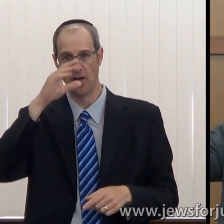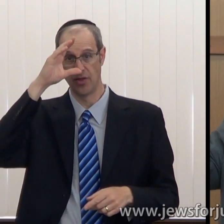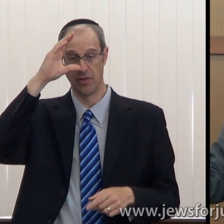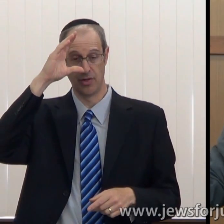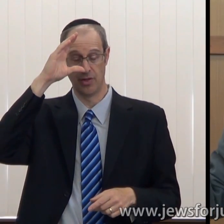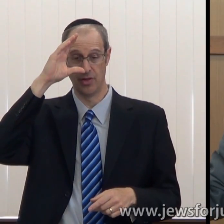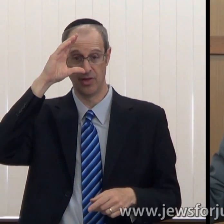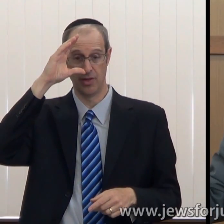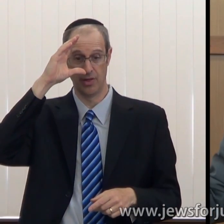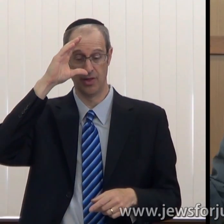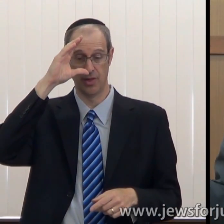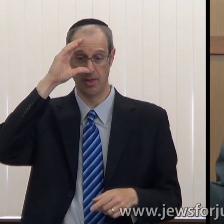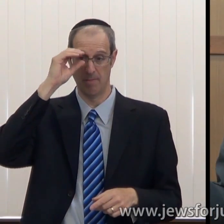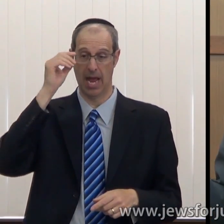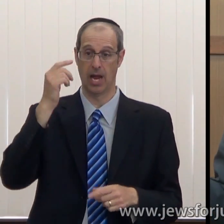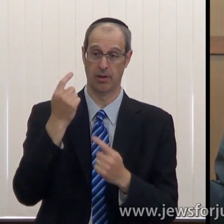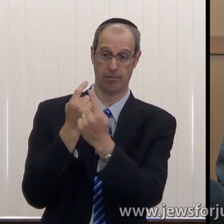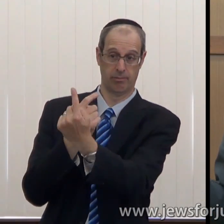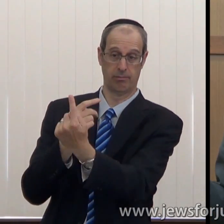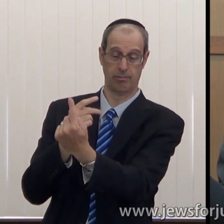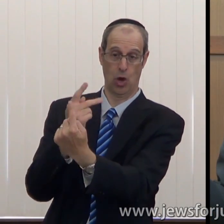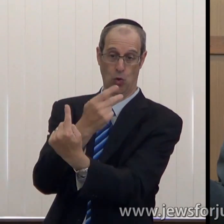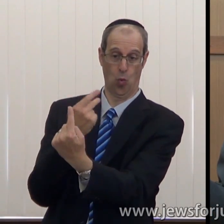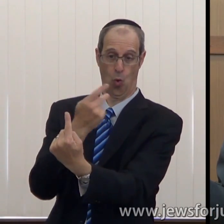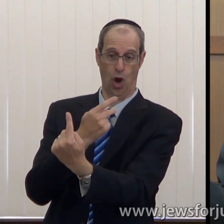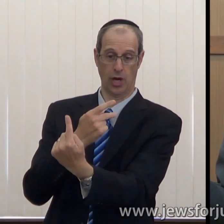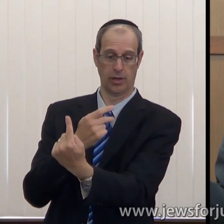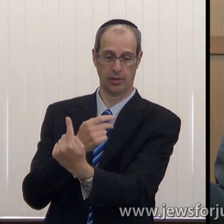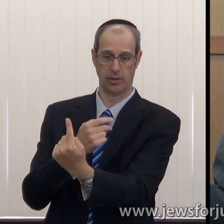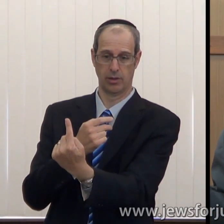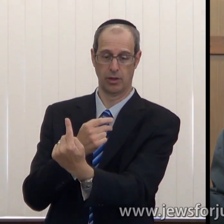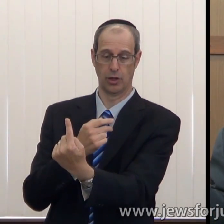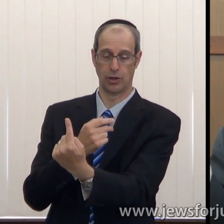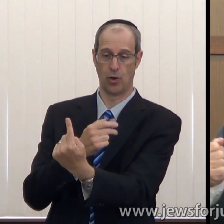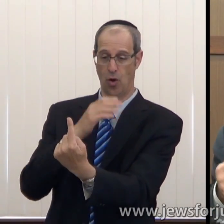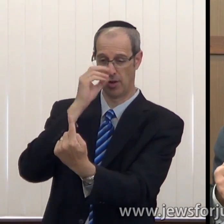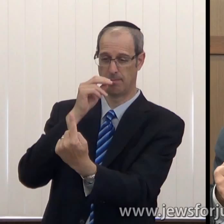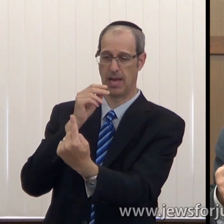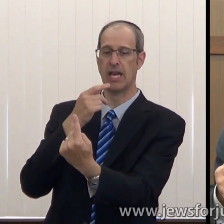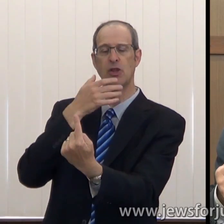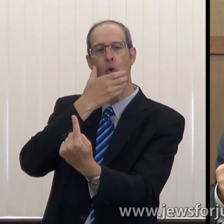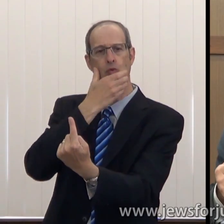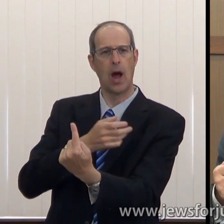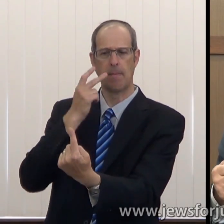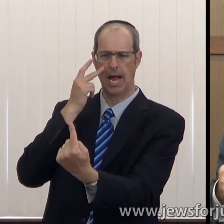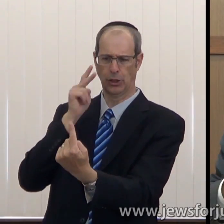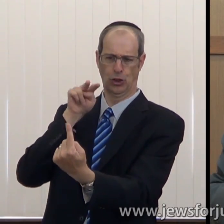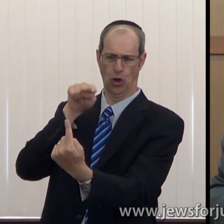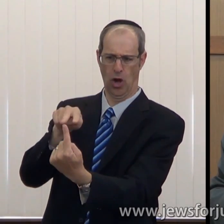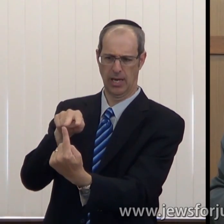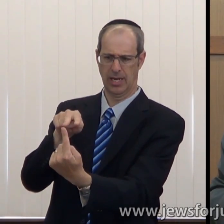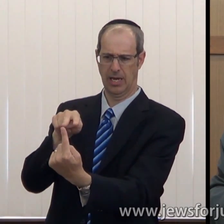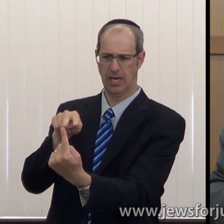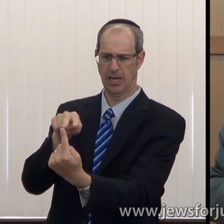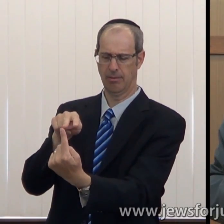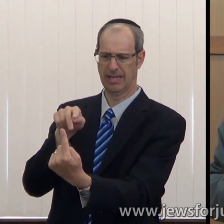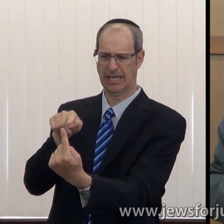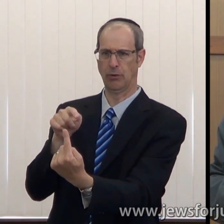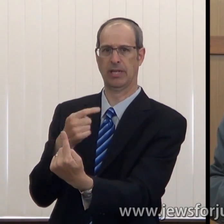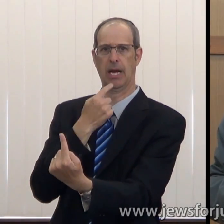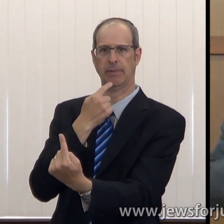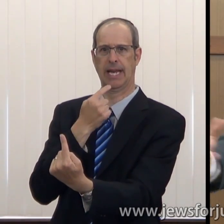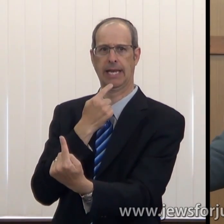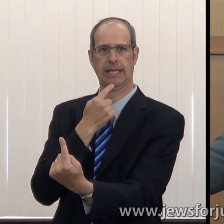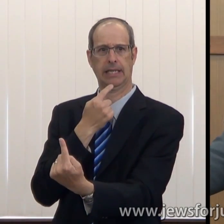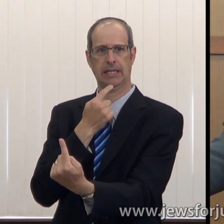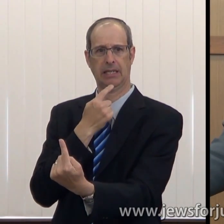be the shomer, the watcher, that he was very nervous. He seemed very upset. He was afraid. Oi,